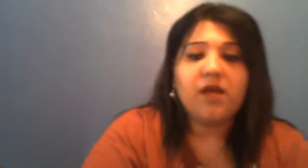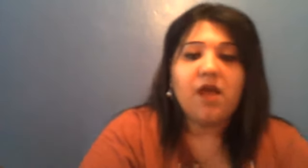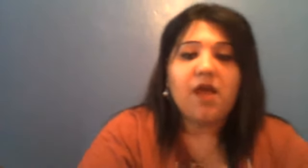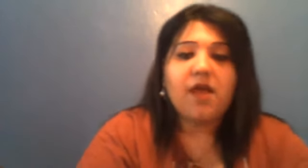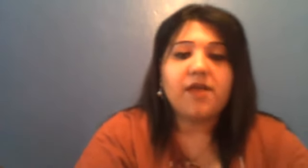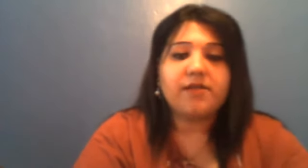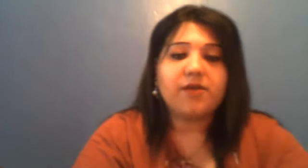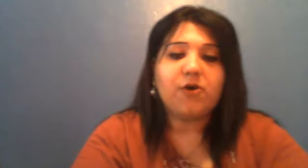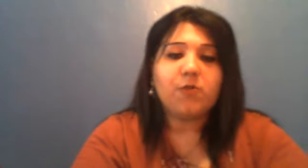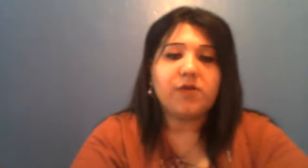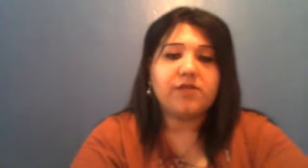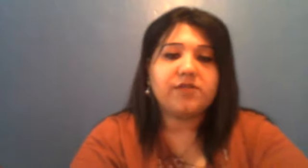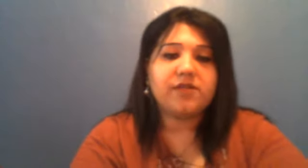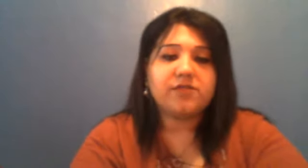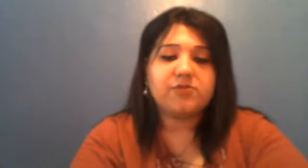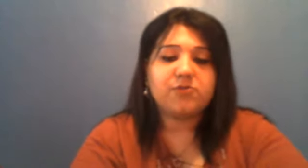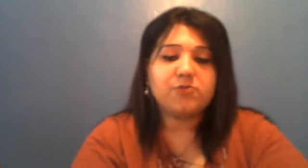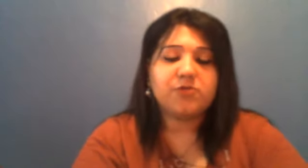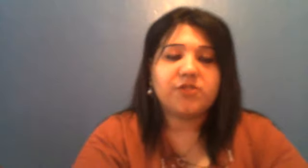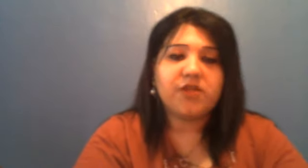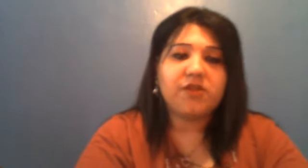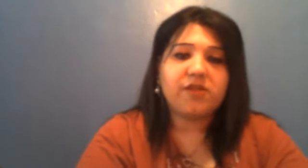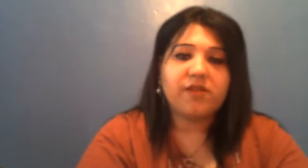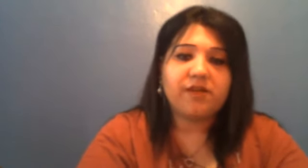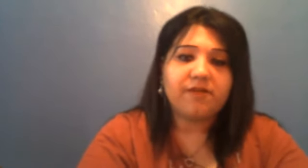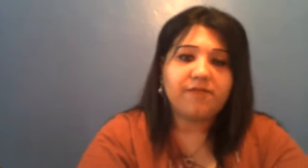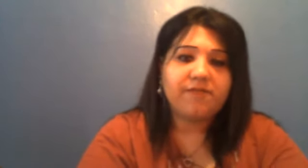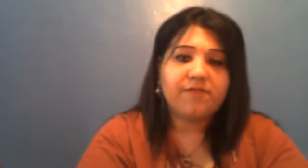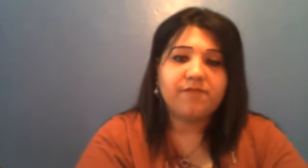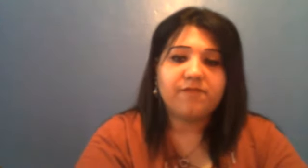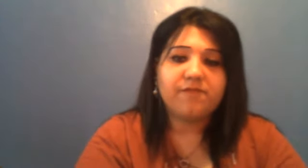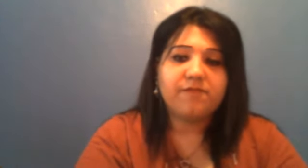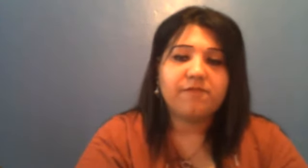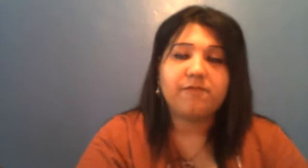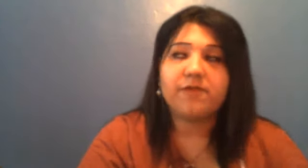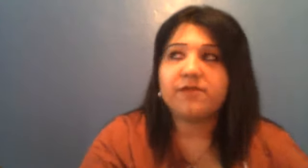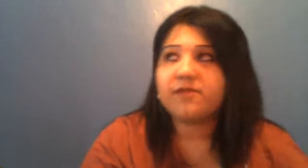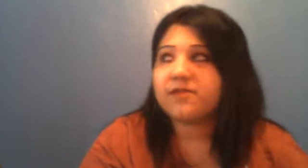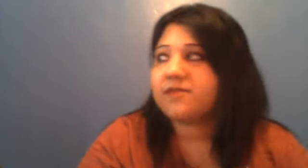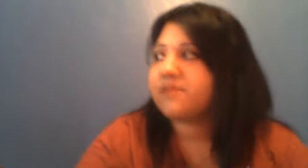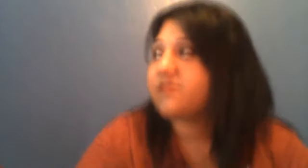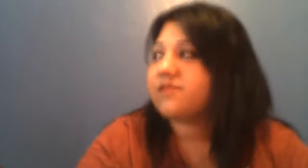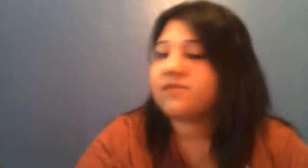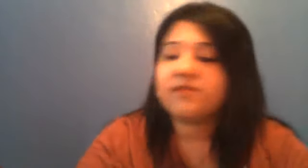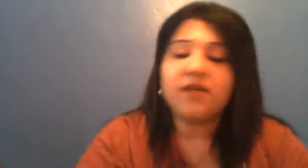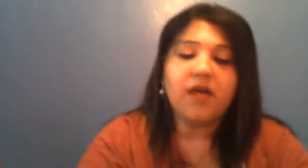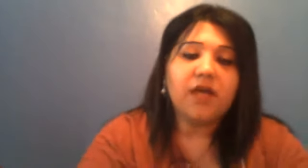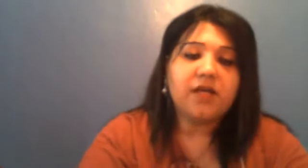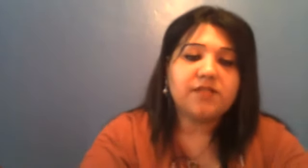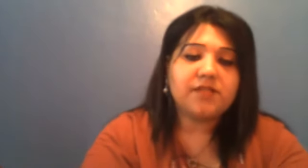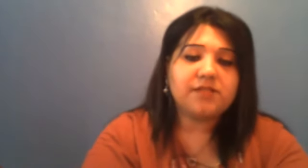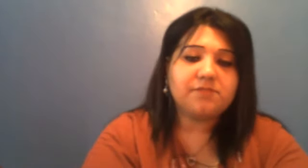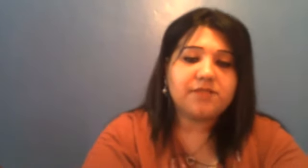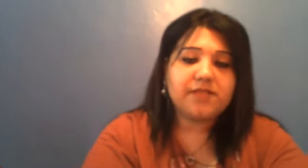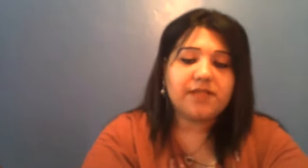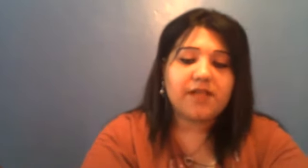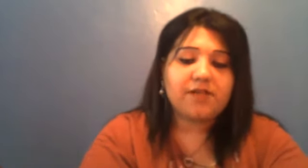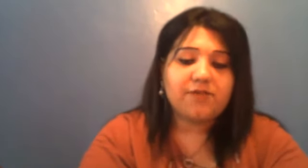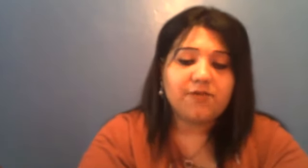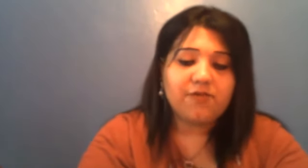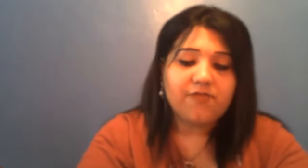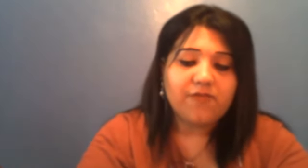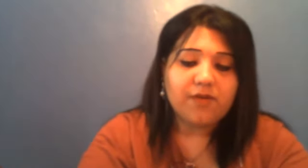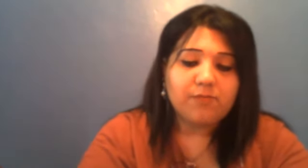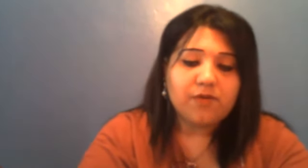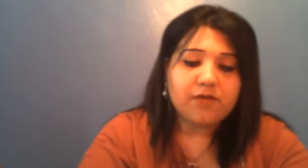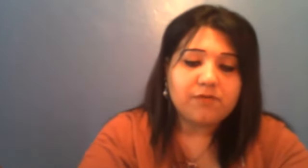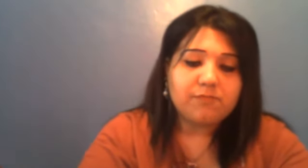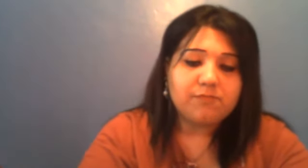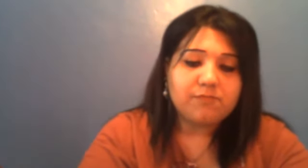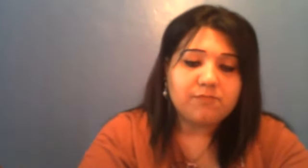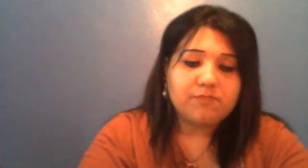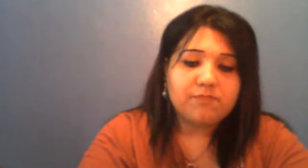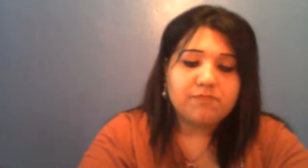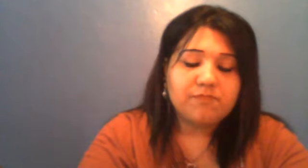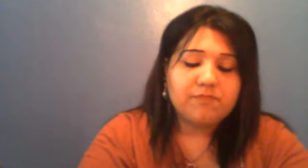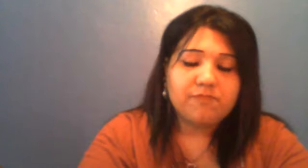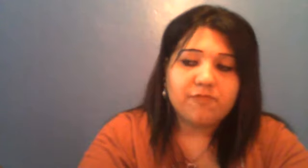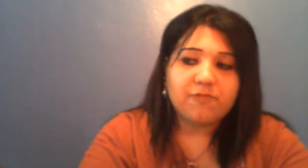And always, uh, to share the love. That's something that I learned from, um, from